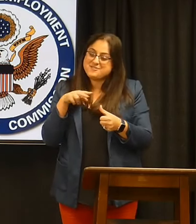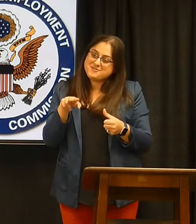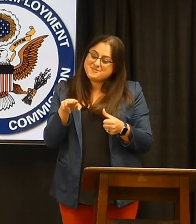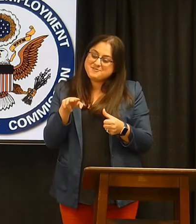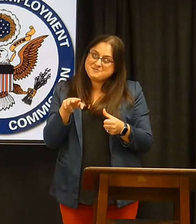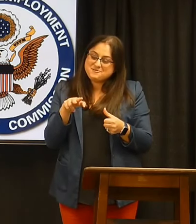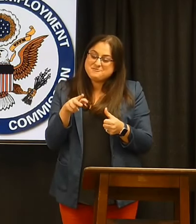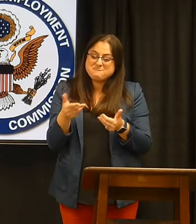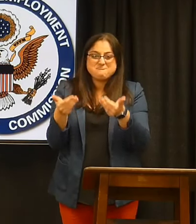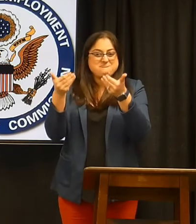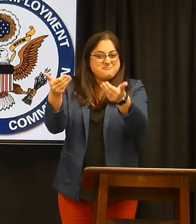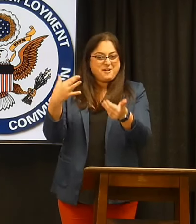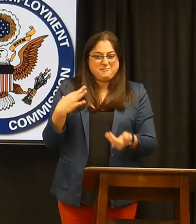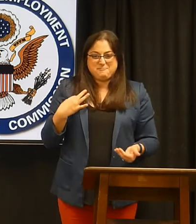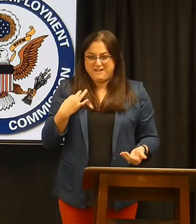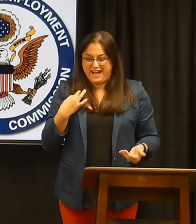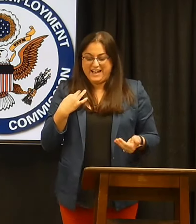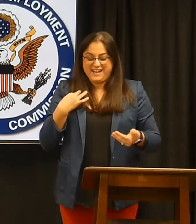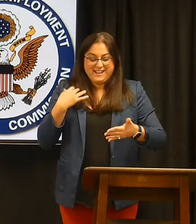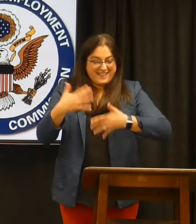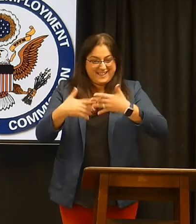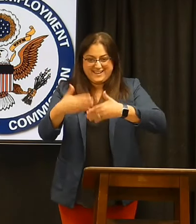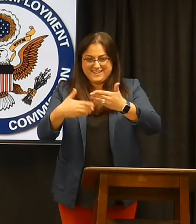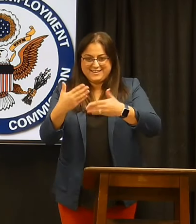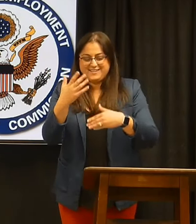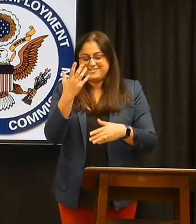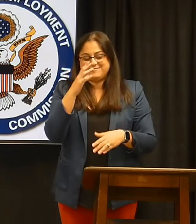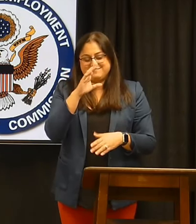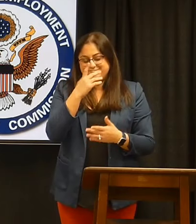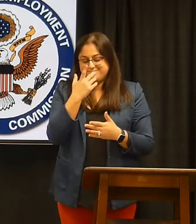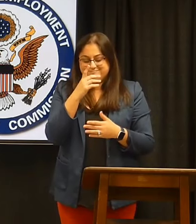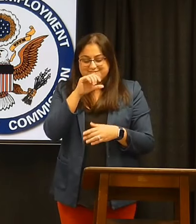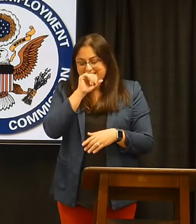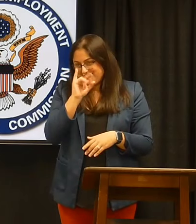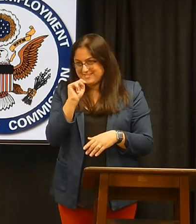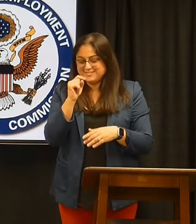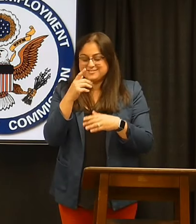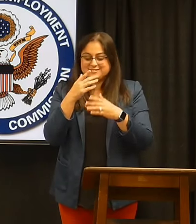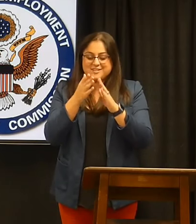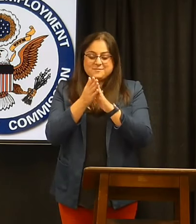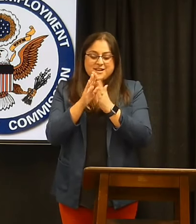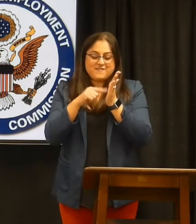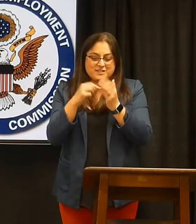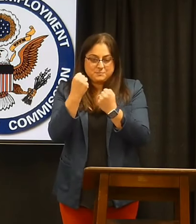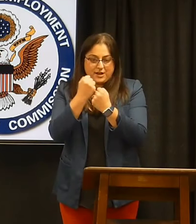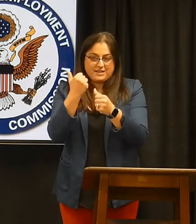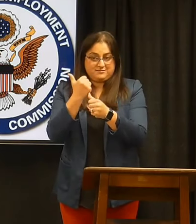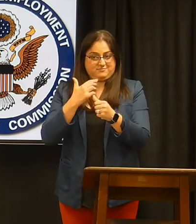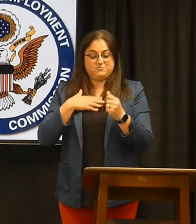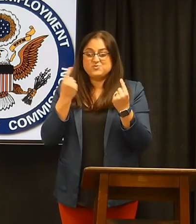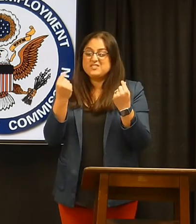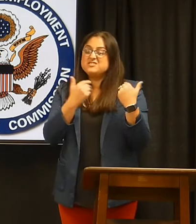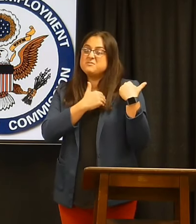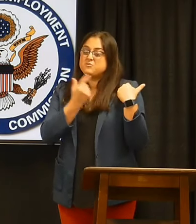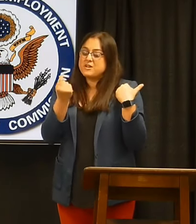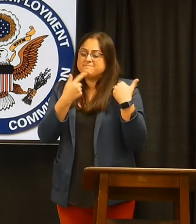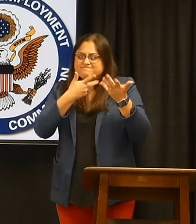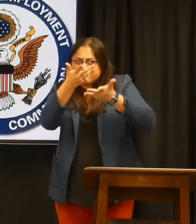investigative support assistant job. So I went ahead and applied to that position, and I loved it. My job